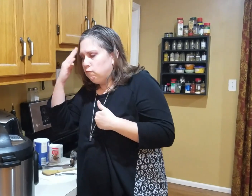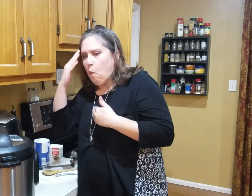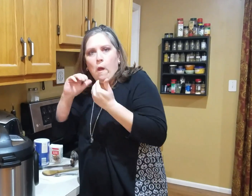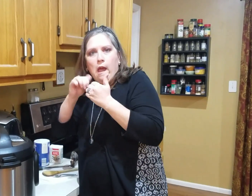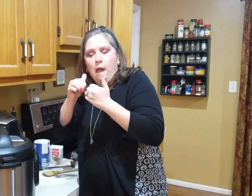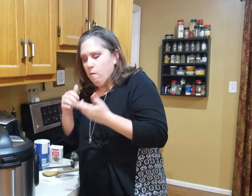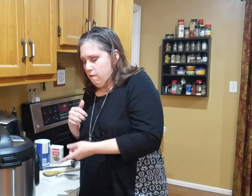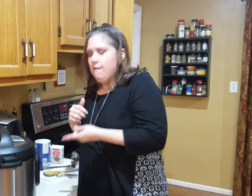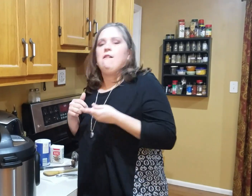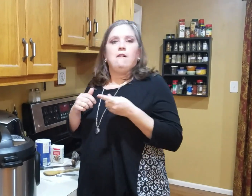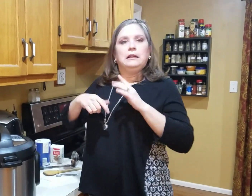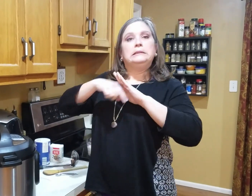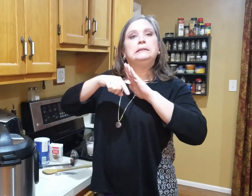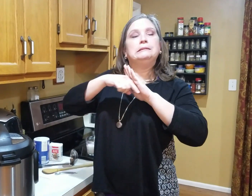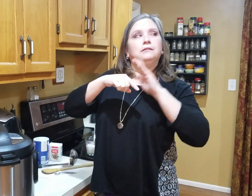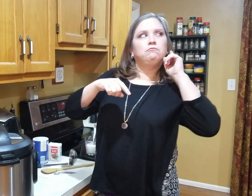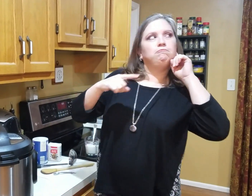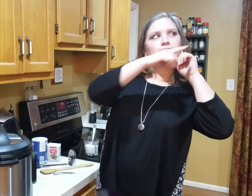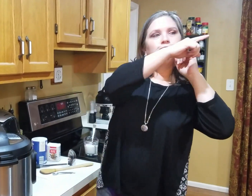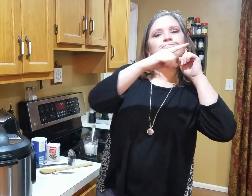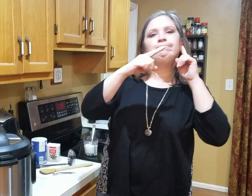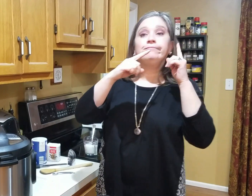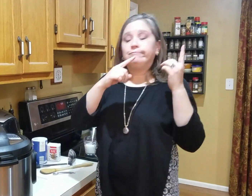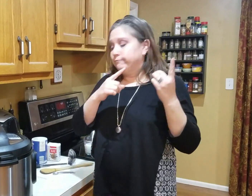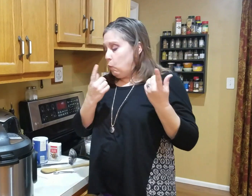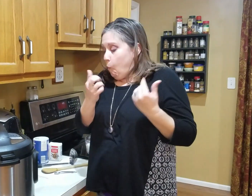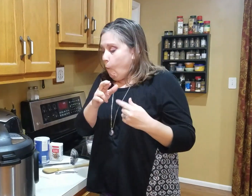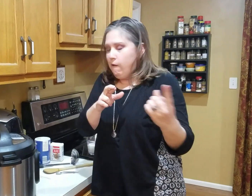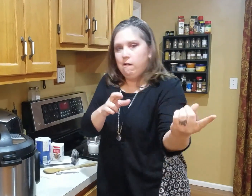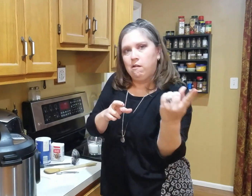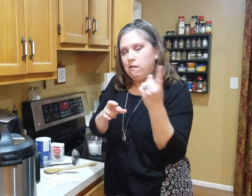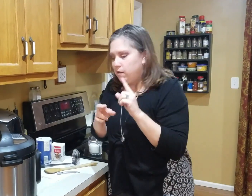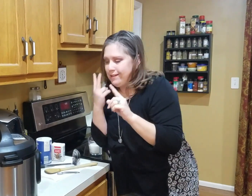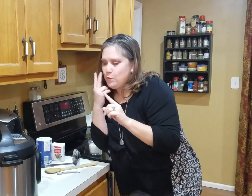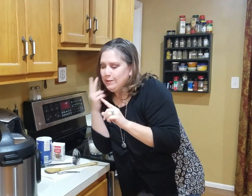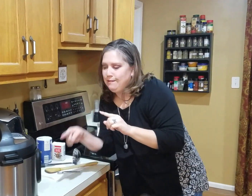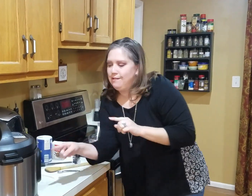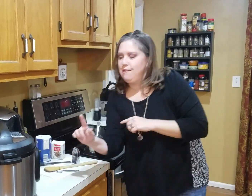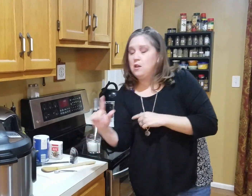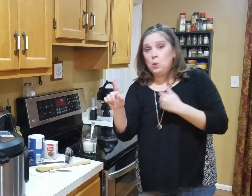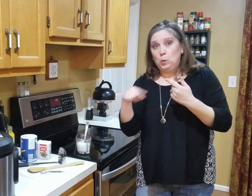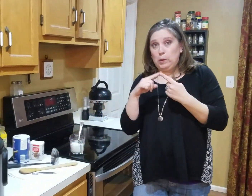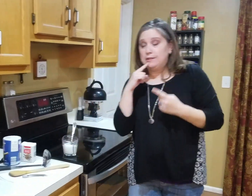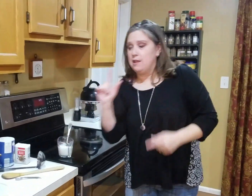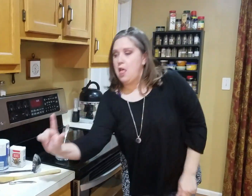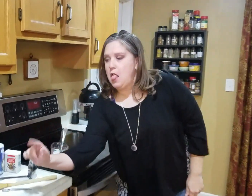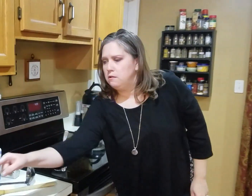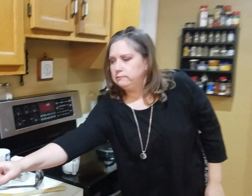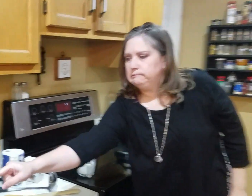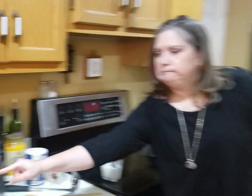The Instapot just finished. I know because I heard a beep from the other room. So I came in here and I also noticed that it says